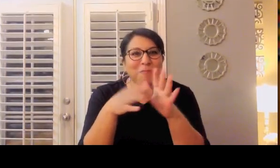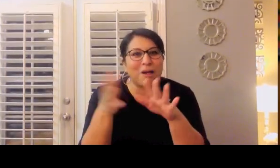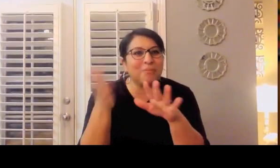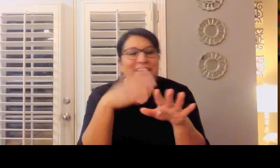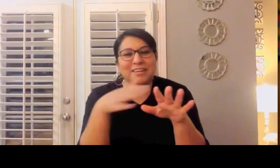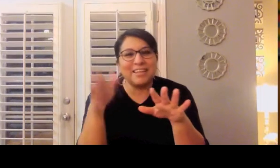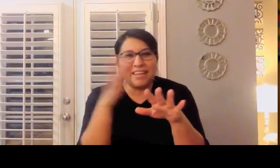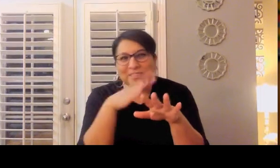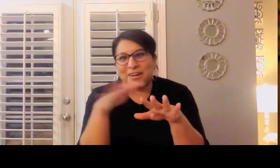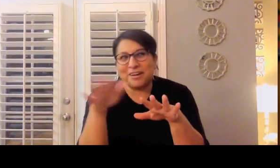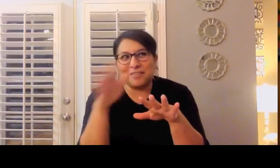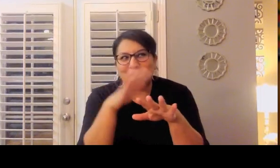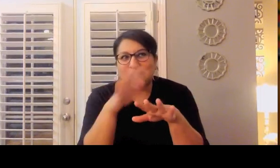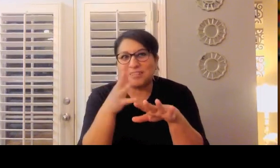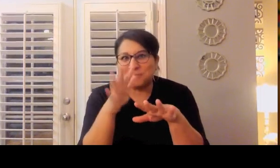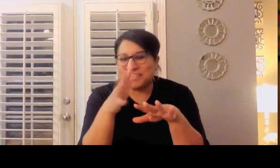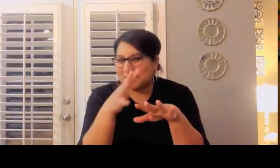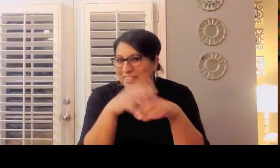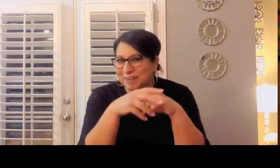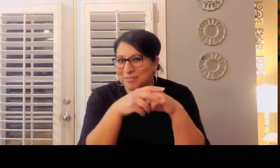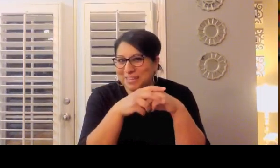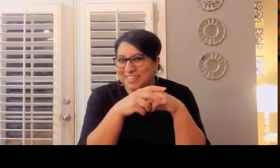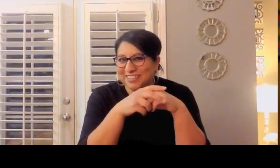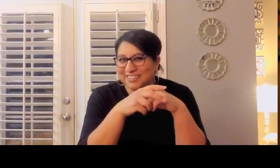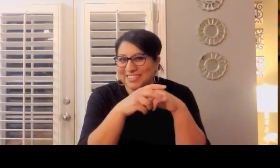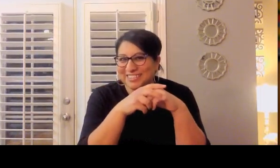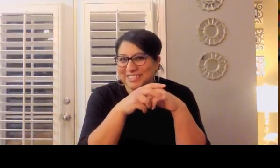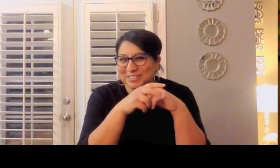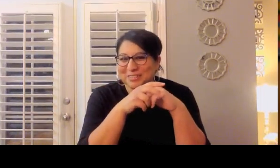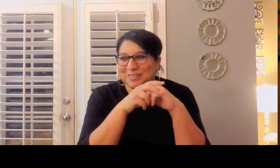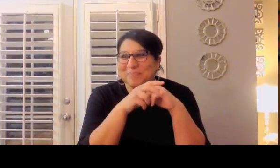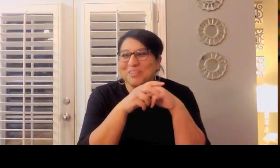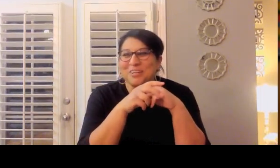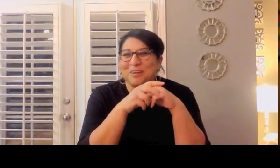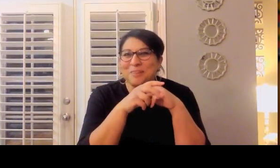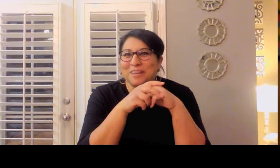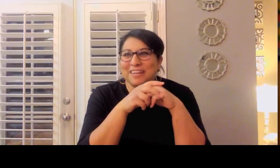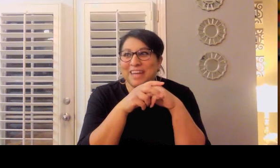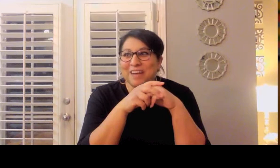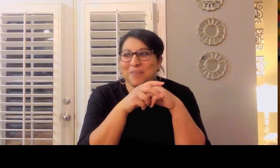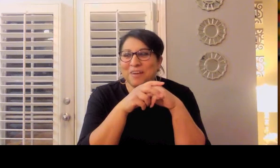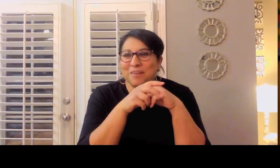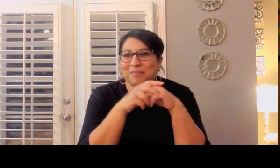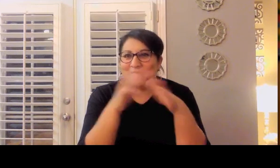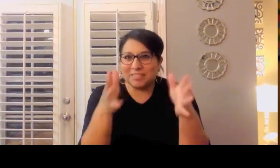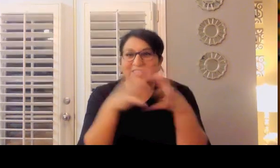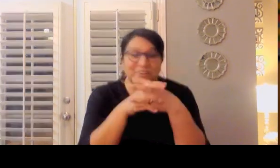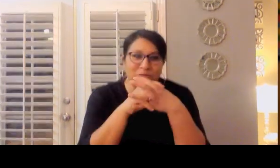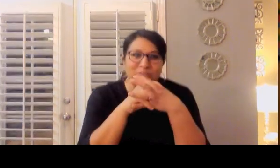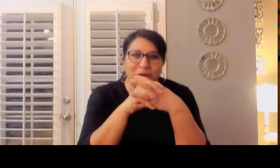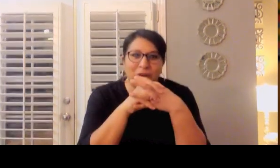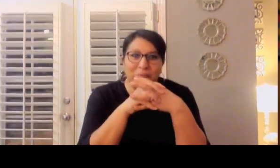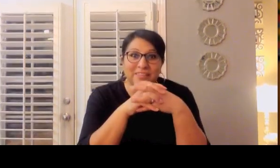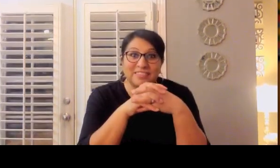were probably in the first couple of years that I was making cookies too, mm-hmm. you know, but now this year,